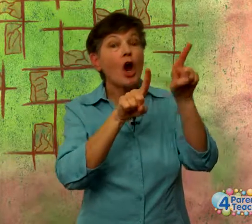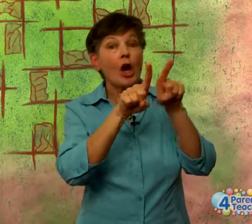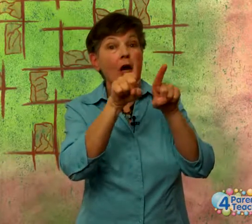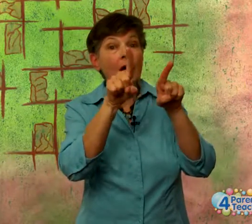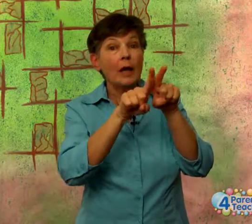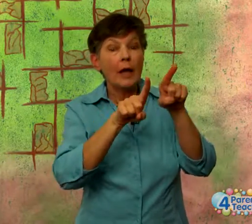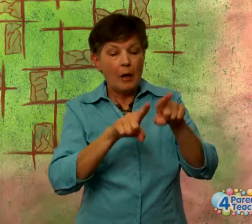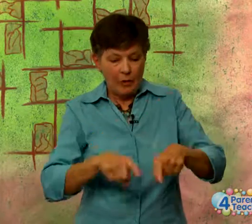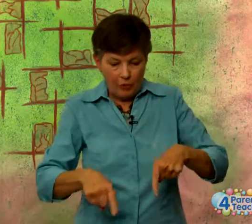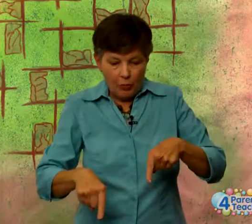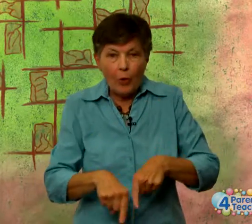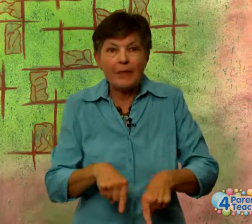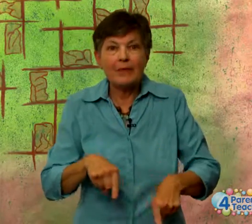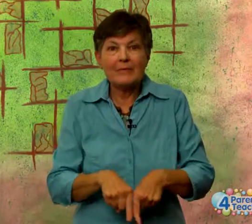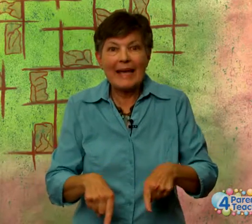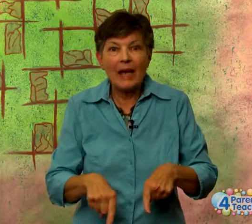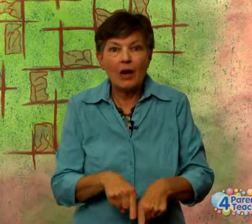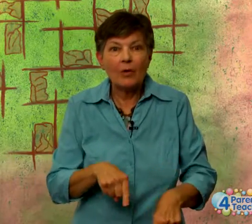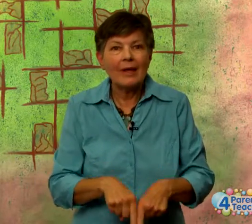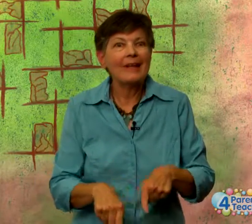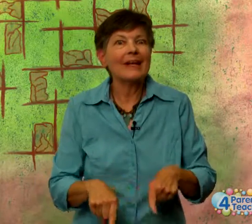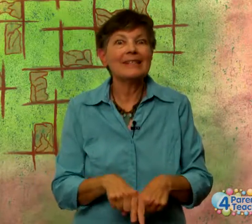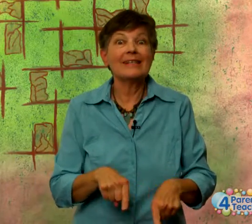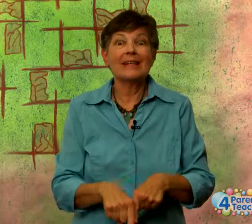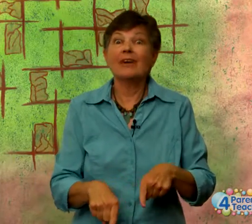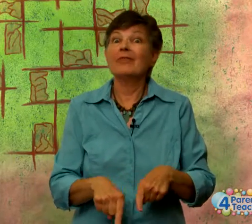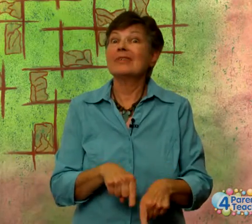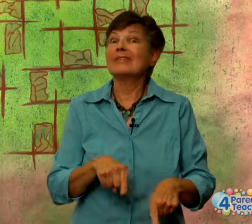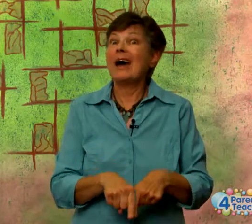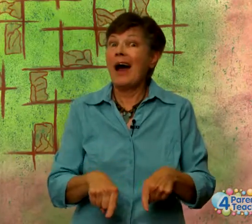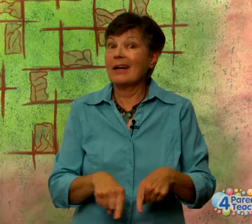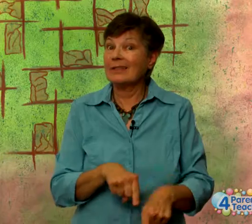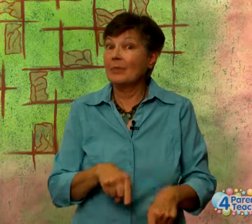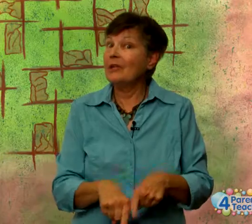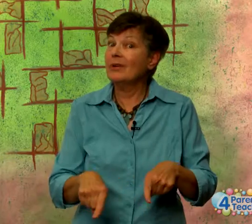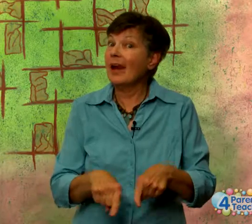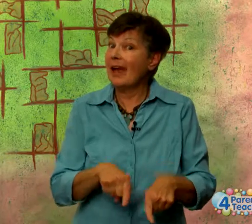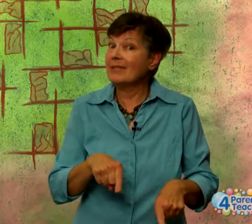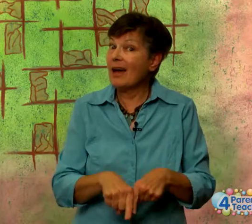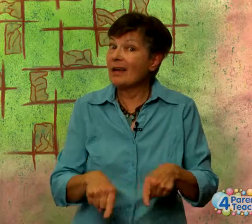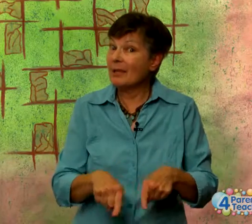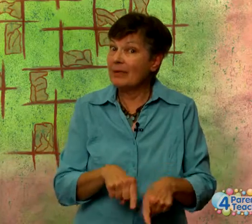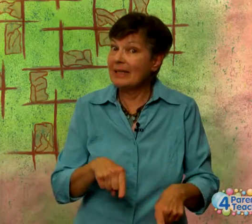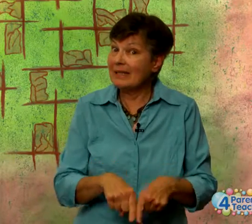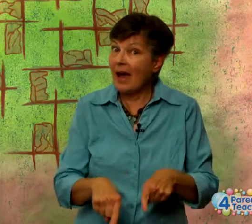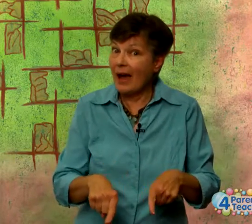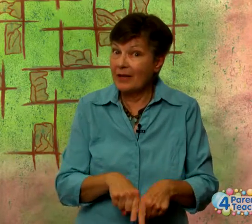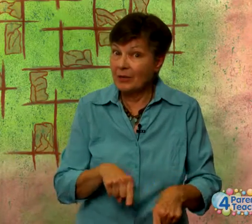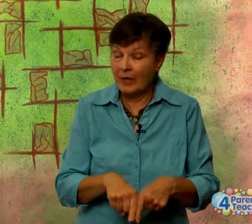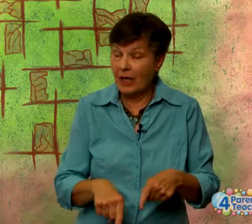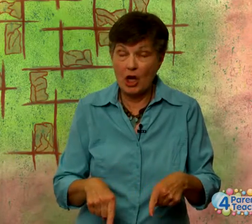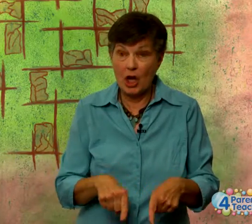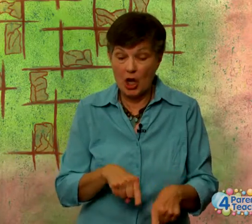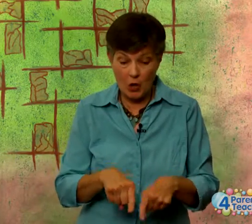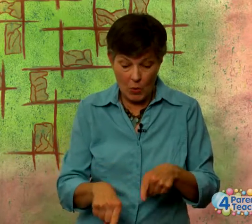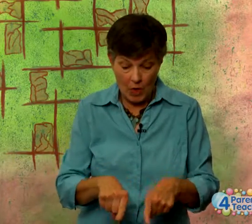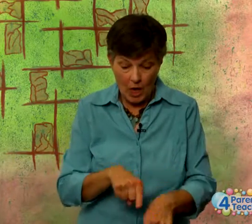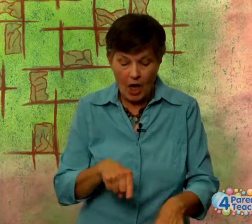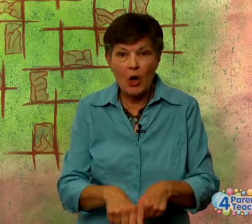star. But if you point them down, that's a sign for socks. And we do not have socks up in the sky, do we? No.